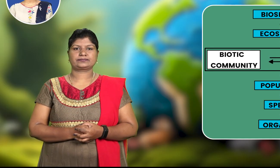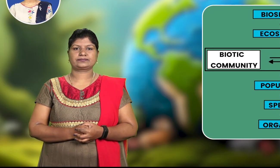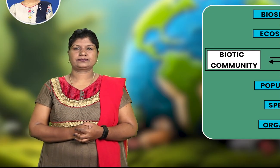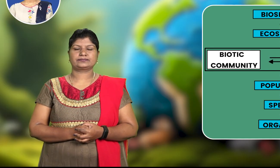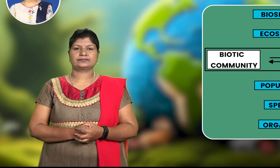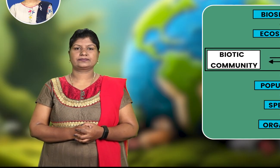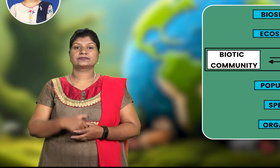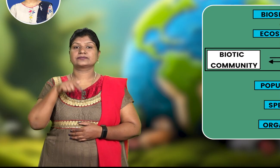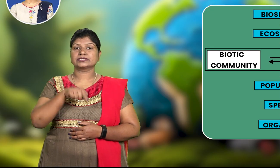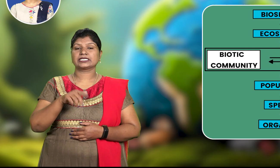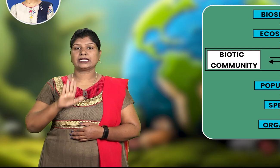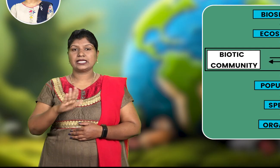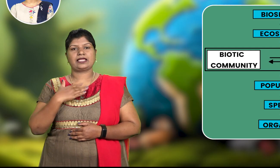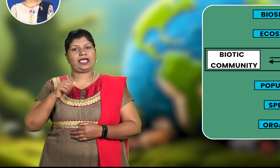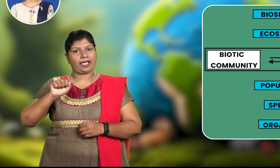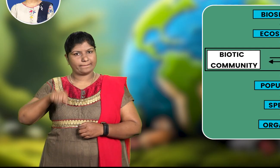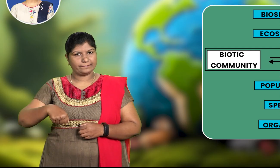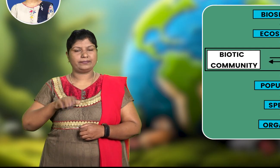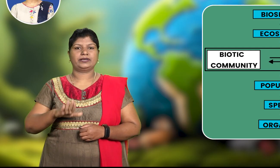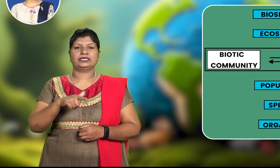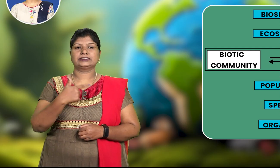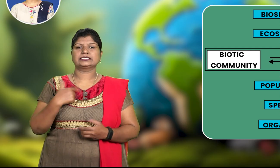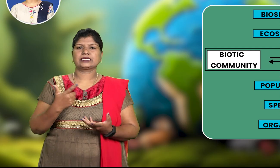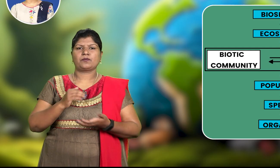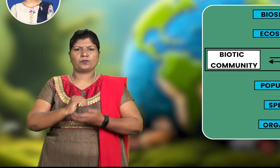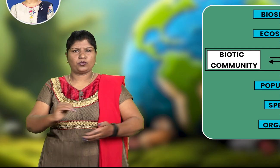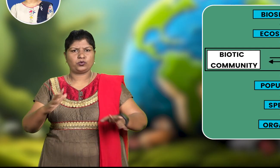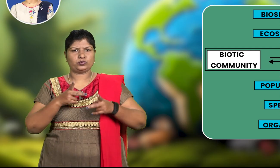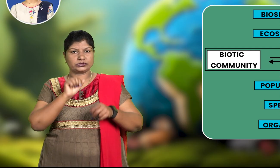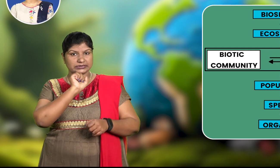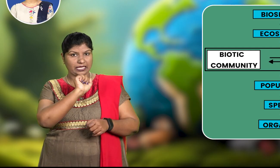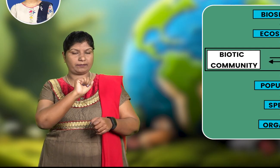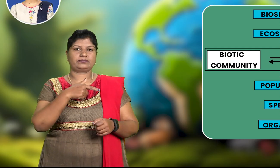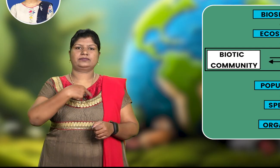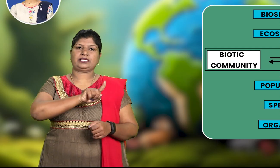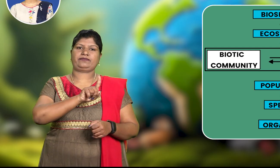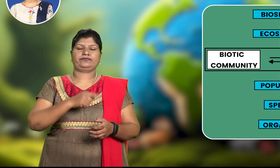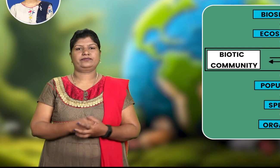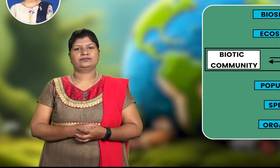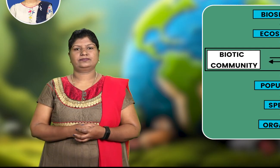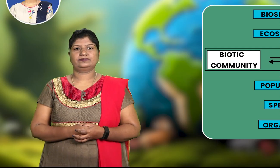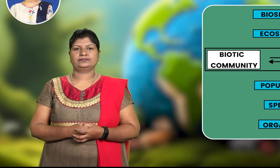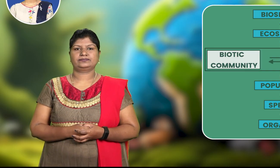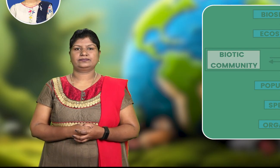Hence, they are capable of breeding only among themselves.